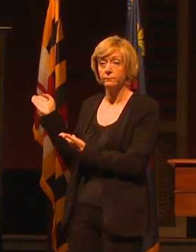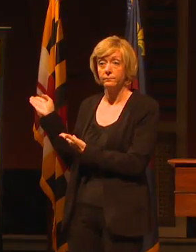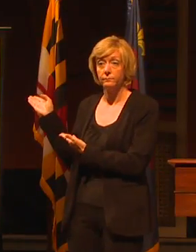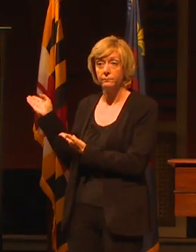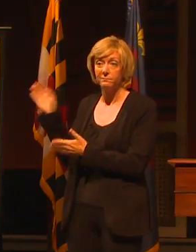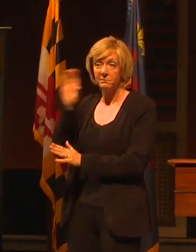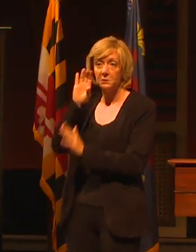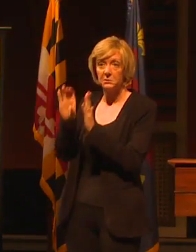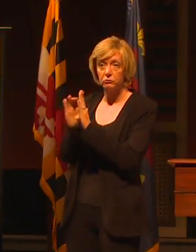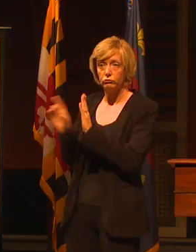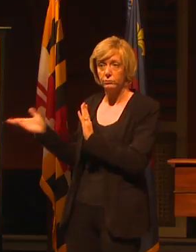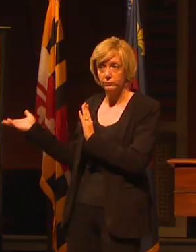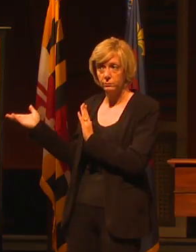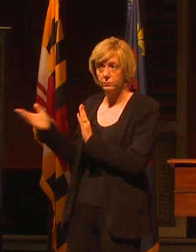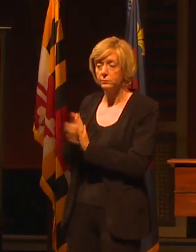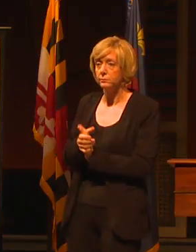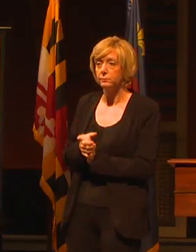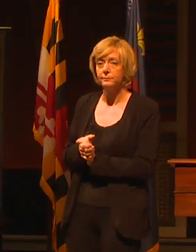photo,